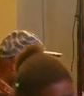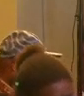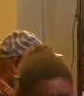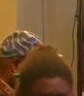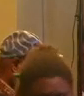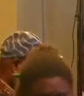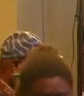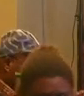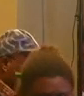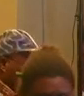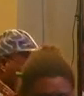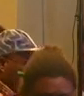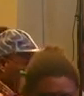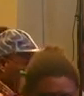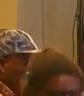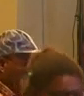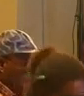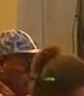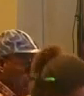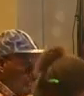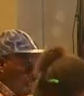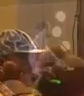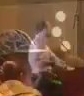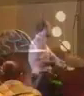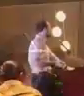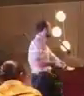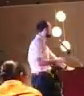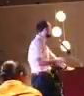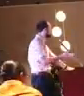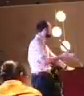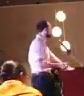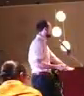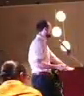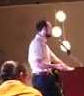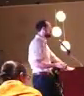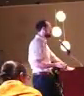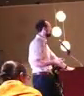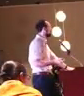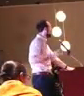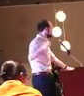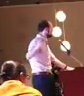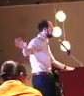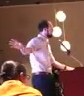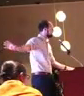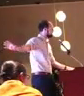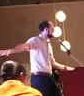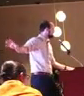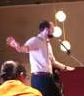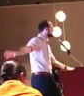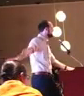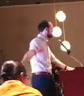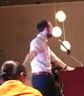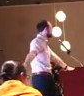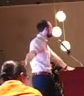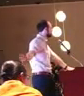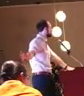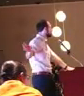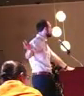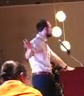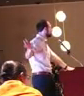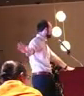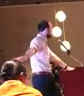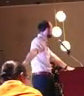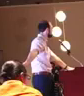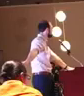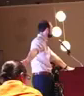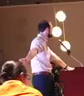putting online to make it easier for individuals and taxpayers to perform their own calculations. And this is just a small example of